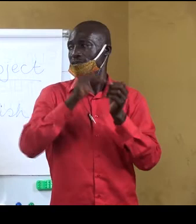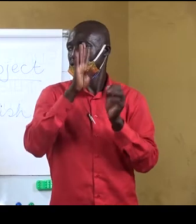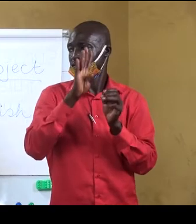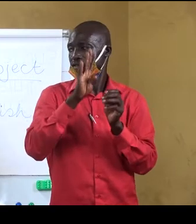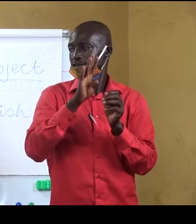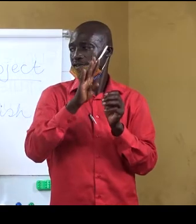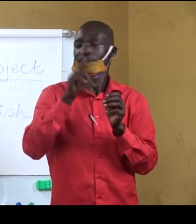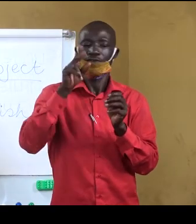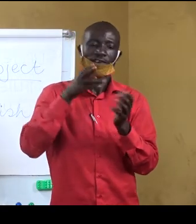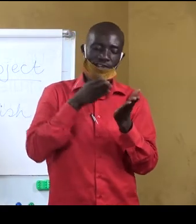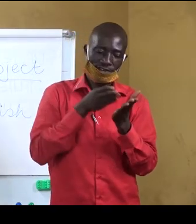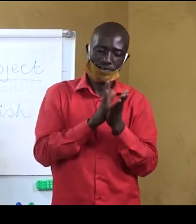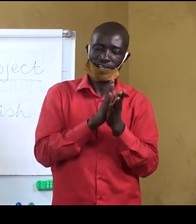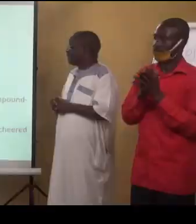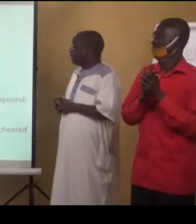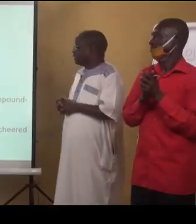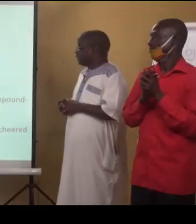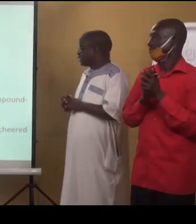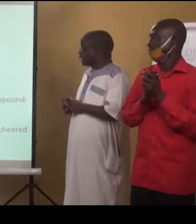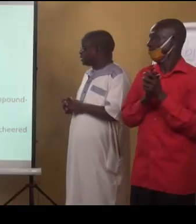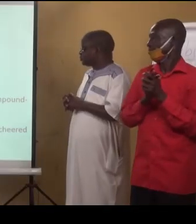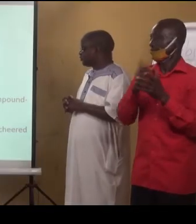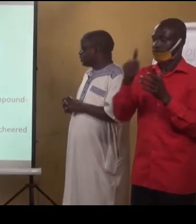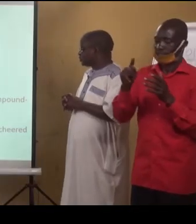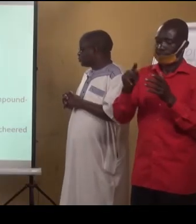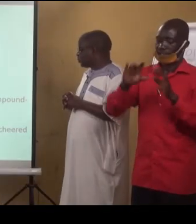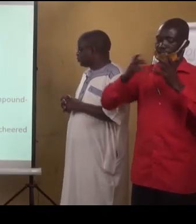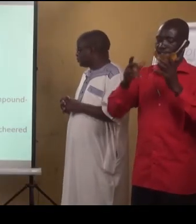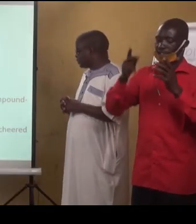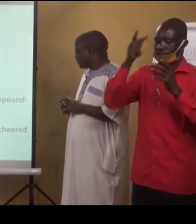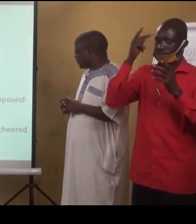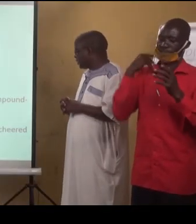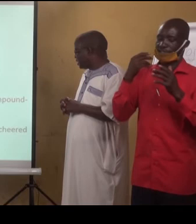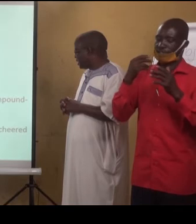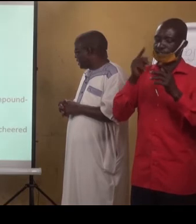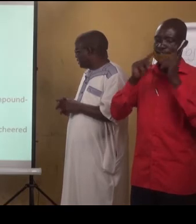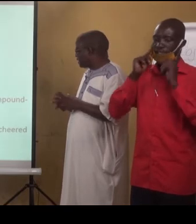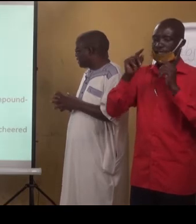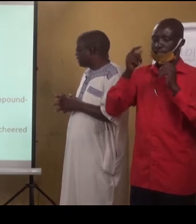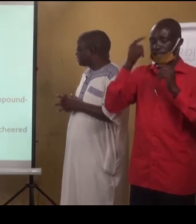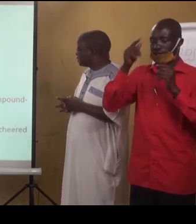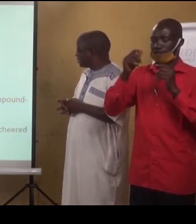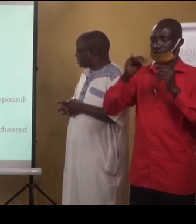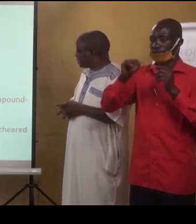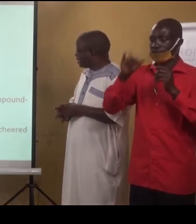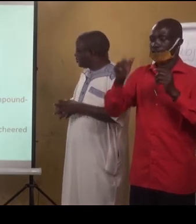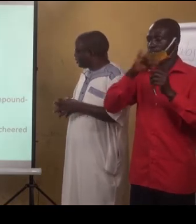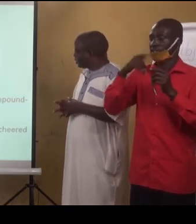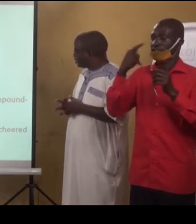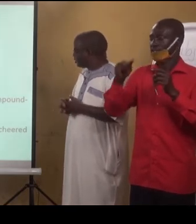are correct. The class prefect wept for joy, and the class